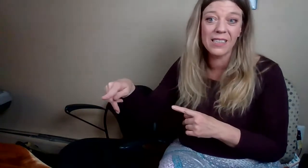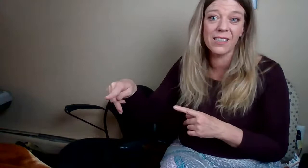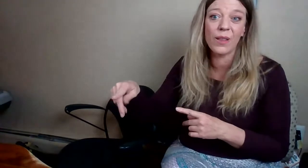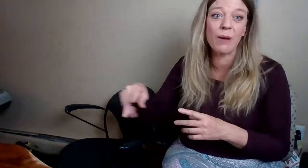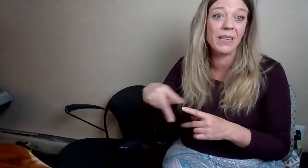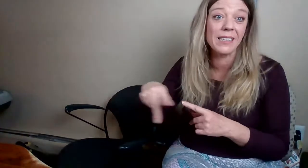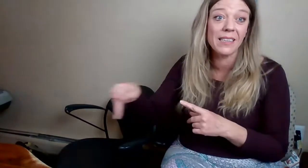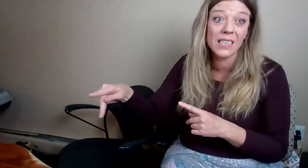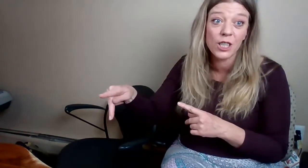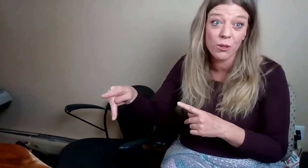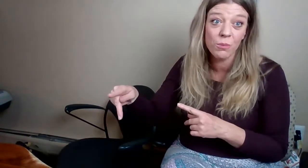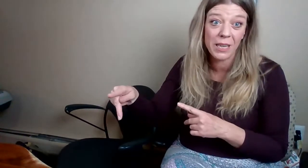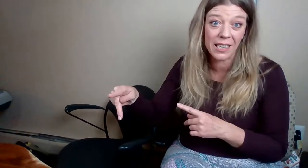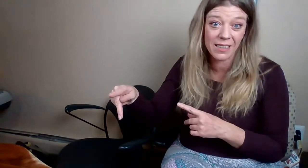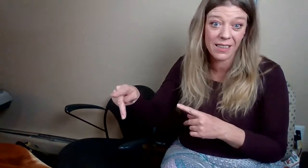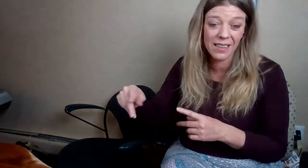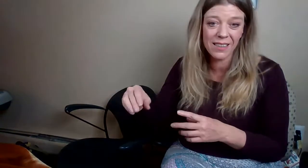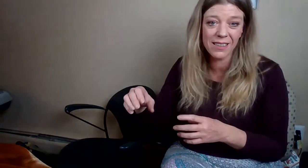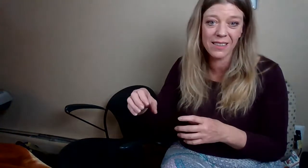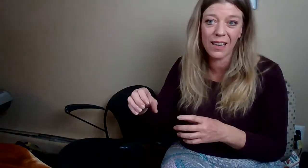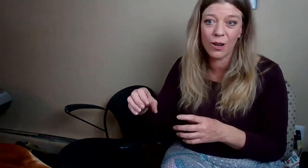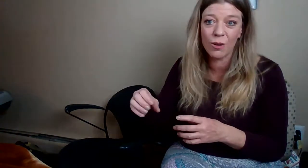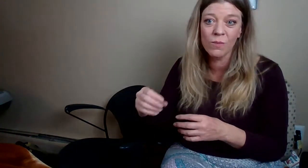so that means it's 2 P's. So